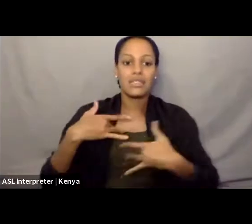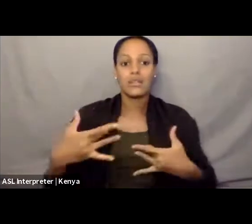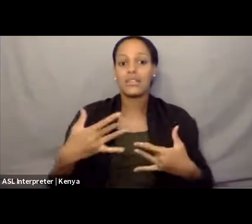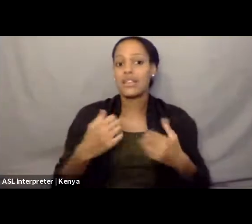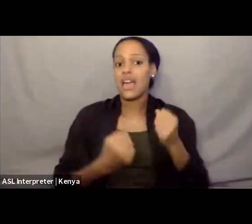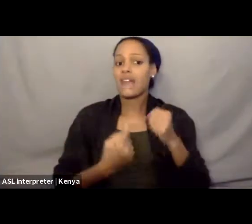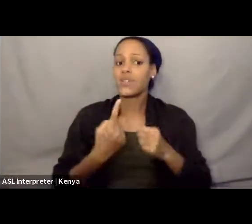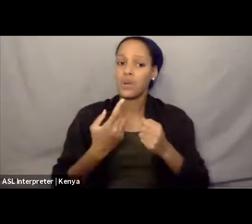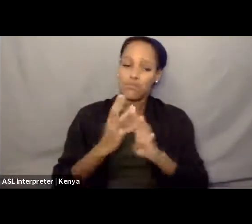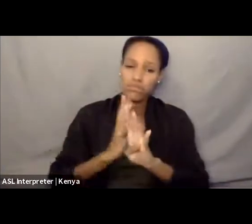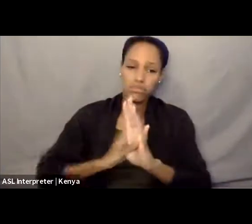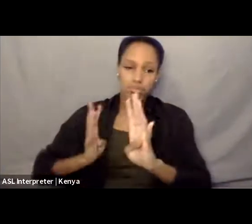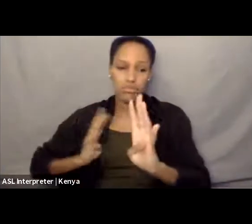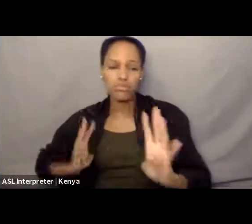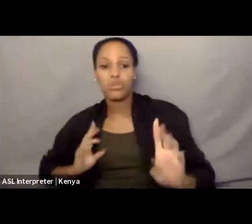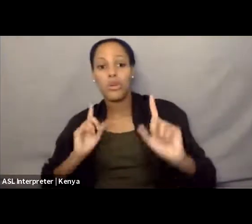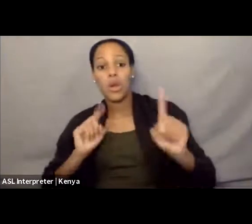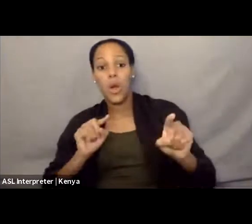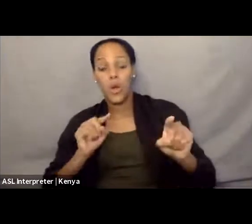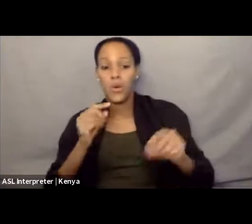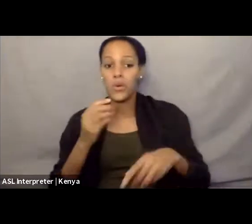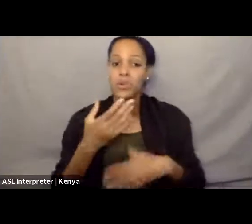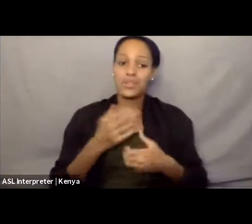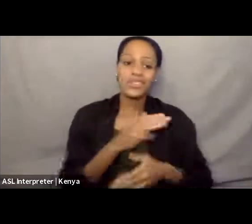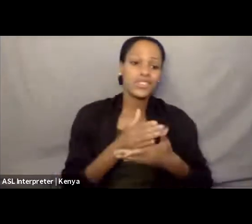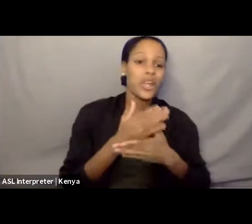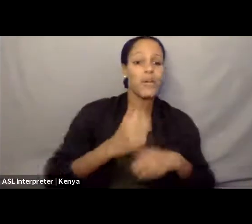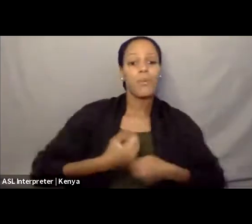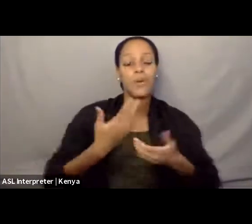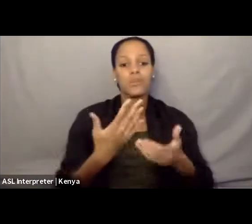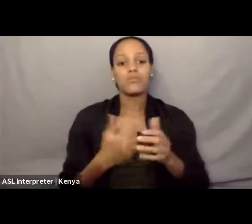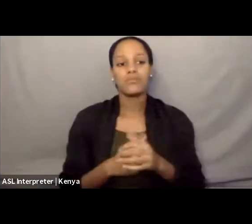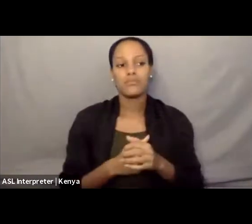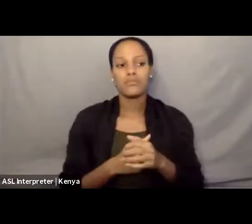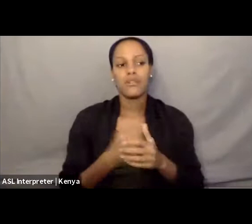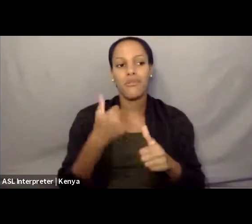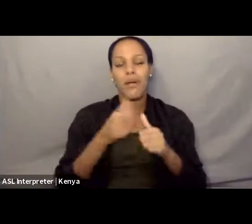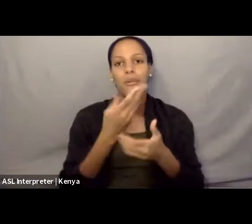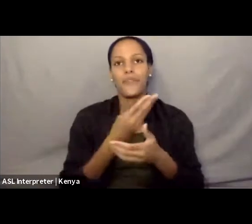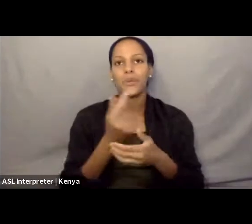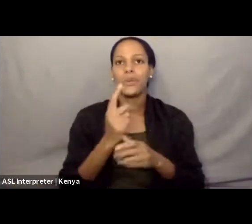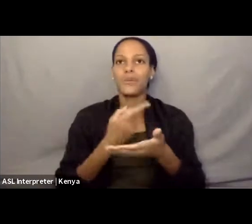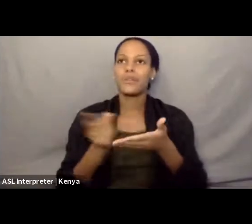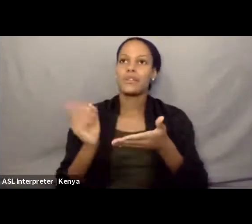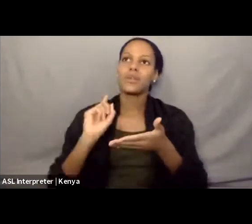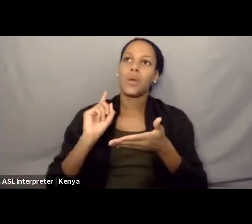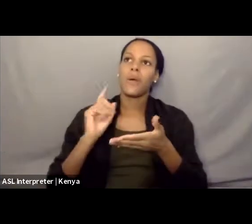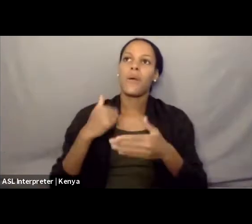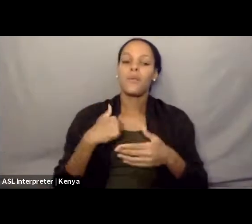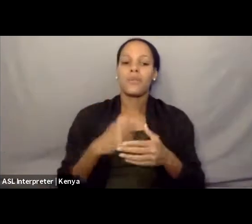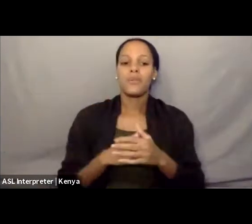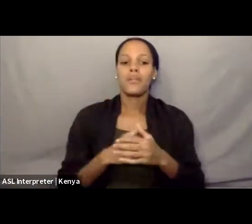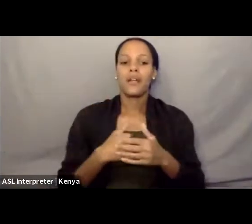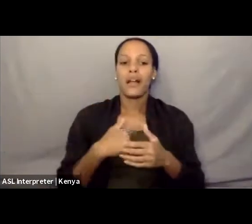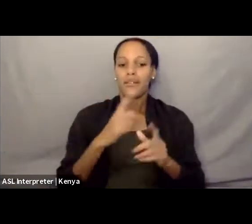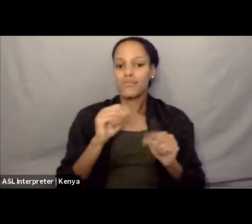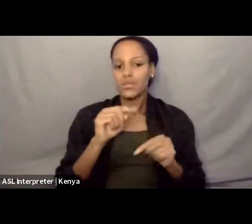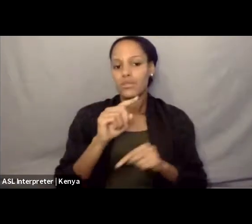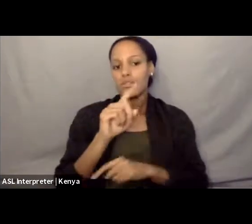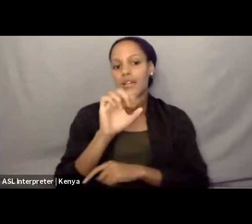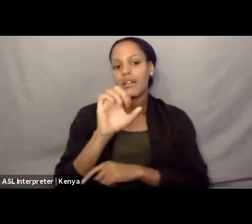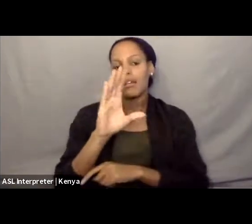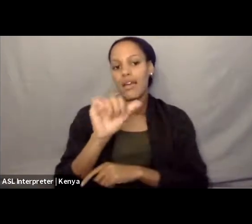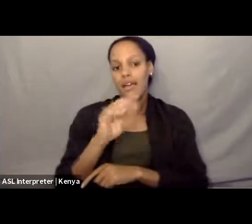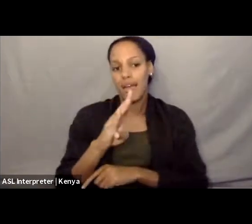poems to an audience of a couple hundred. And a few weeks back, I took a cab to Indy, and my driver told me that she reads her poems